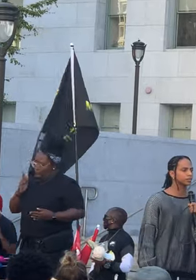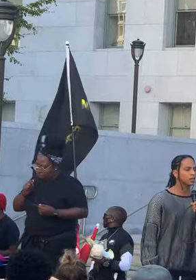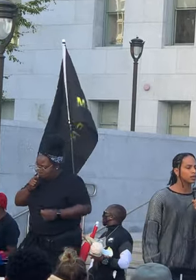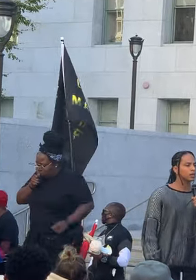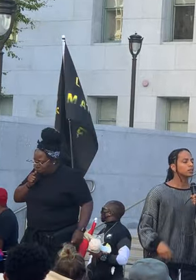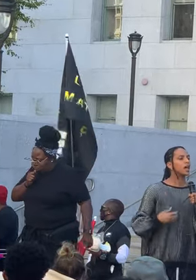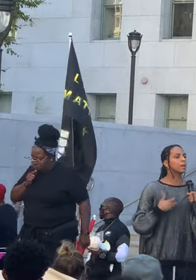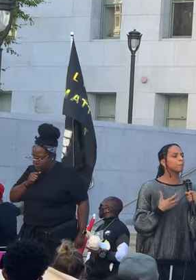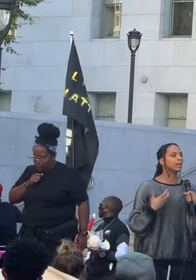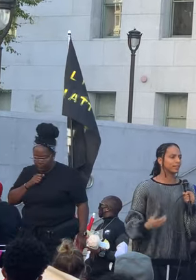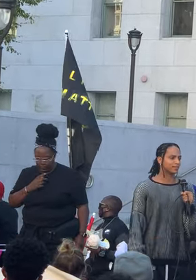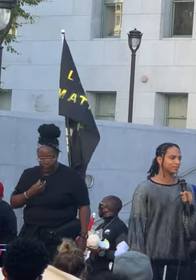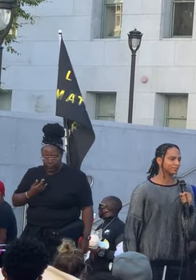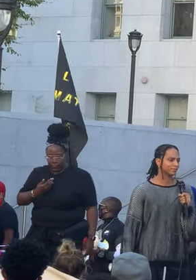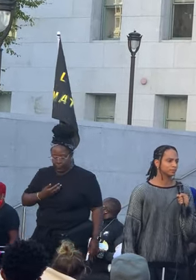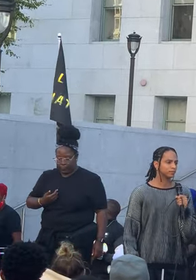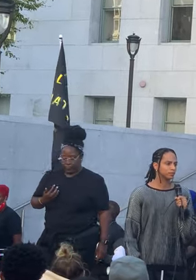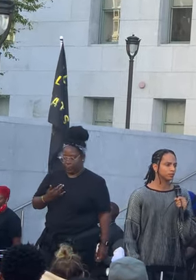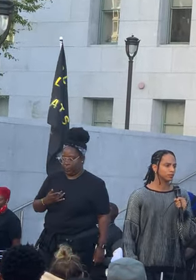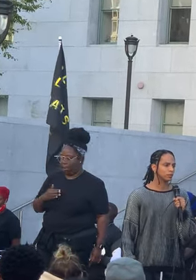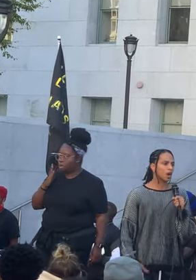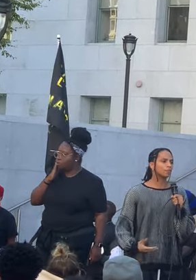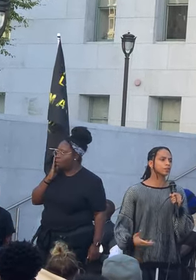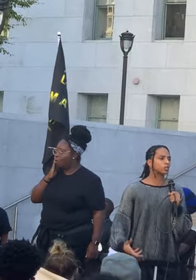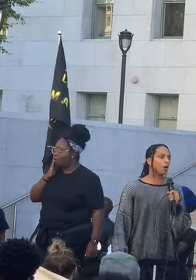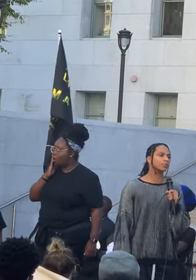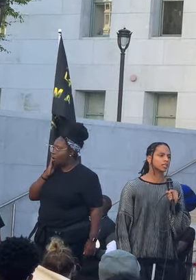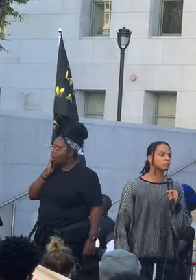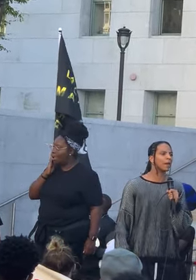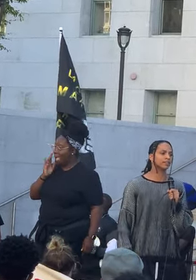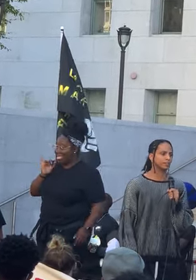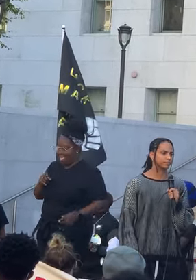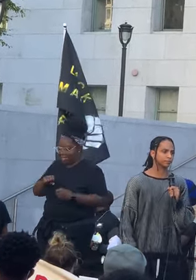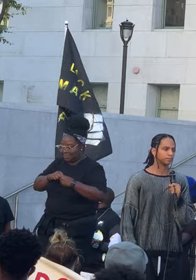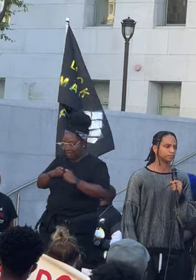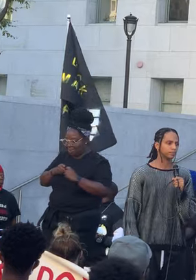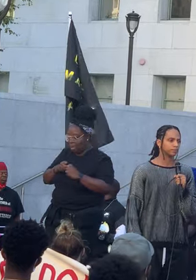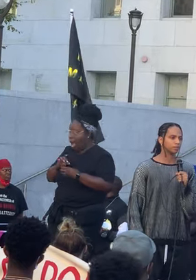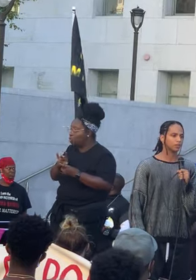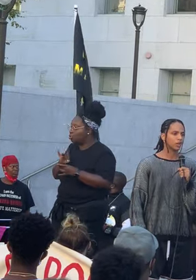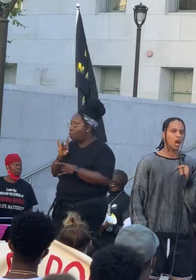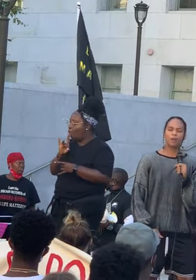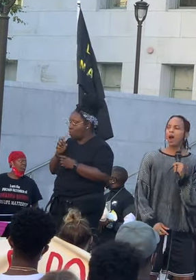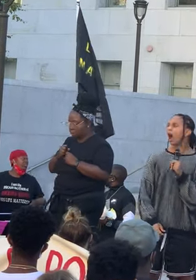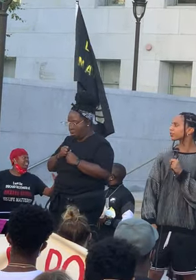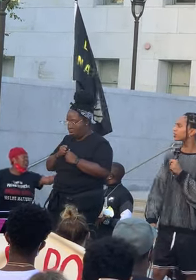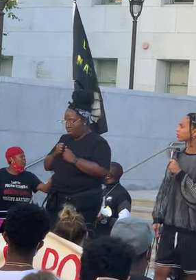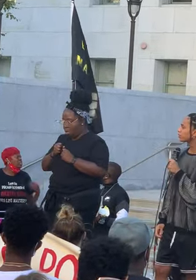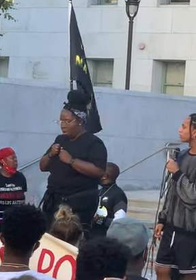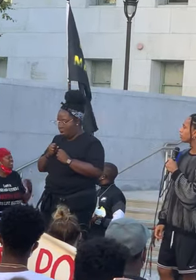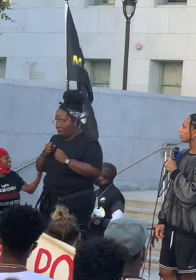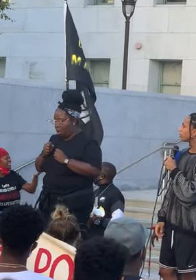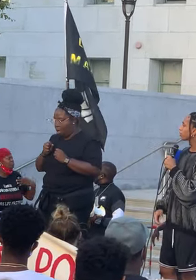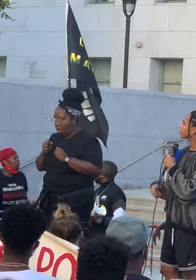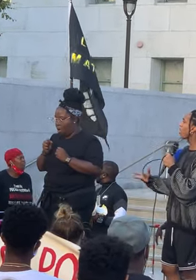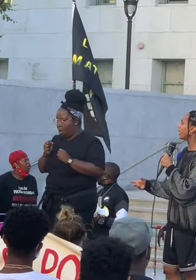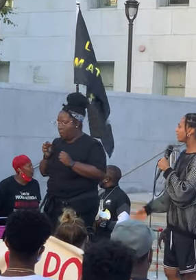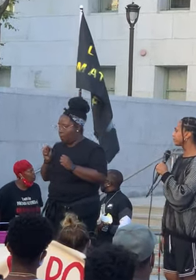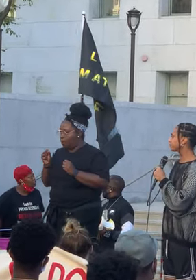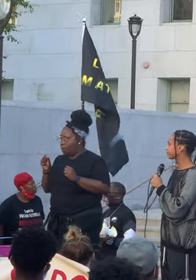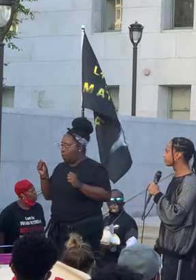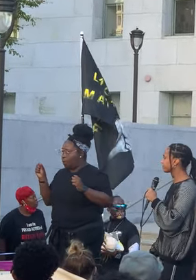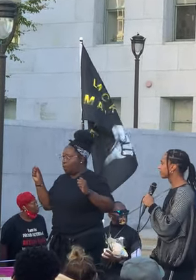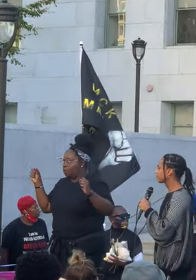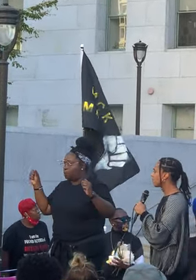suffering, let it be of our souls expanding, yes, of our hearts